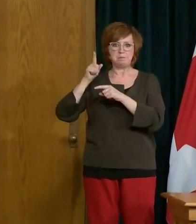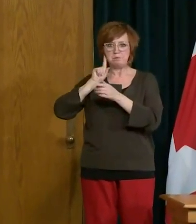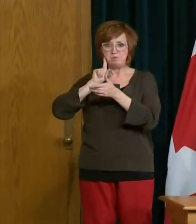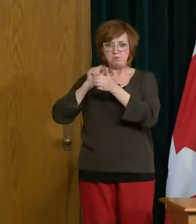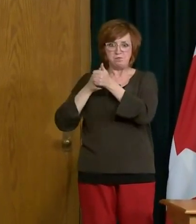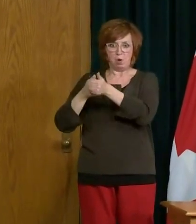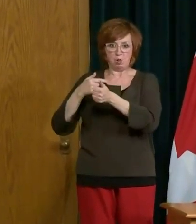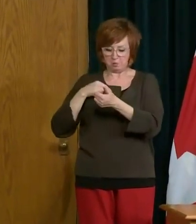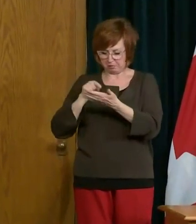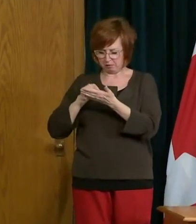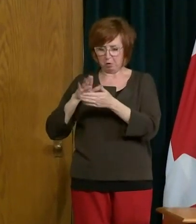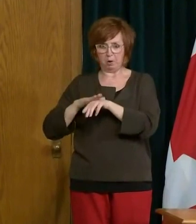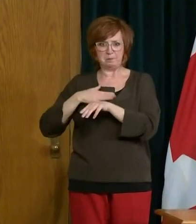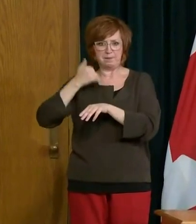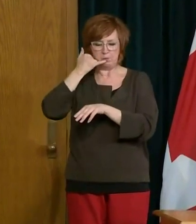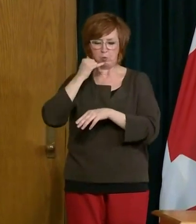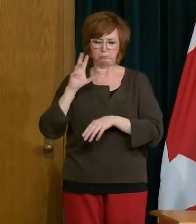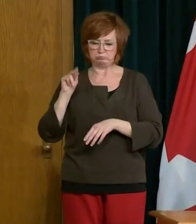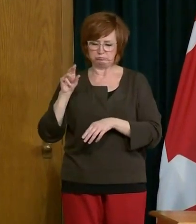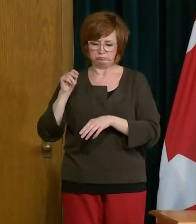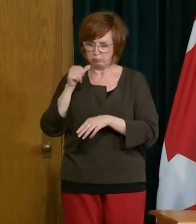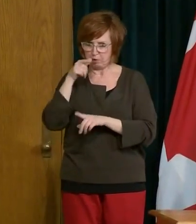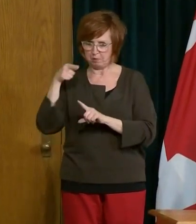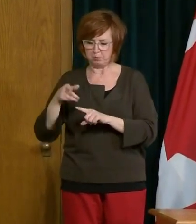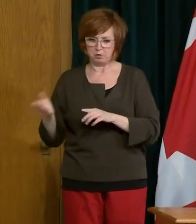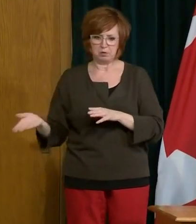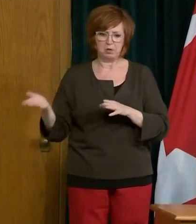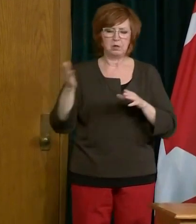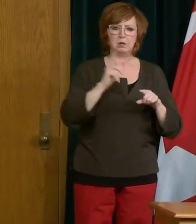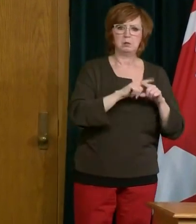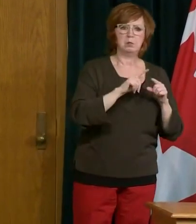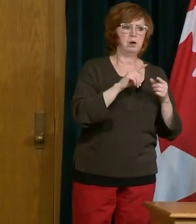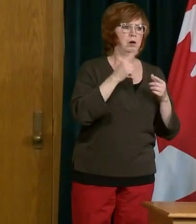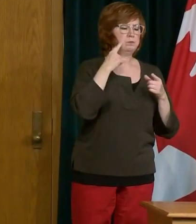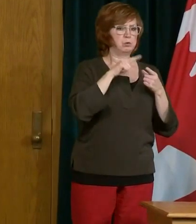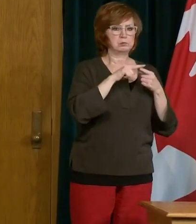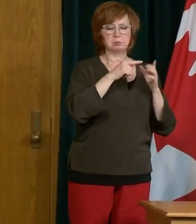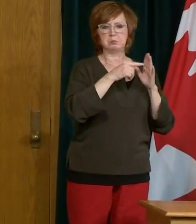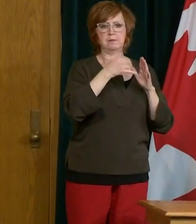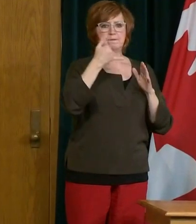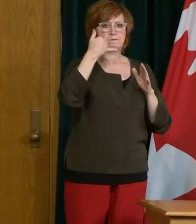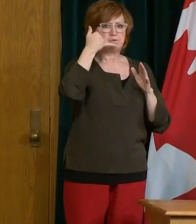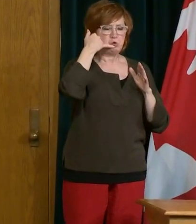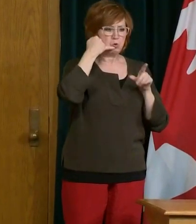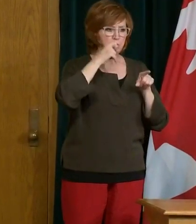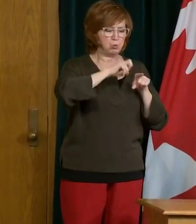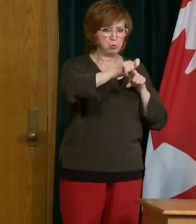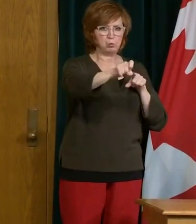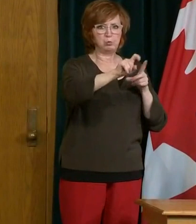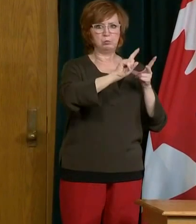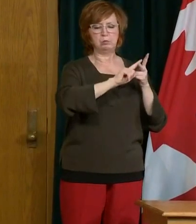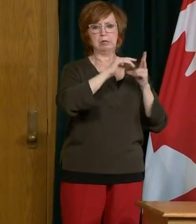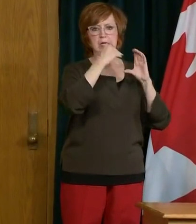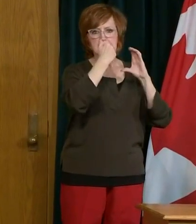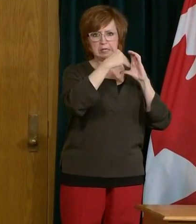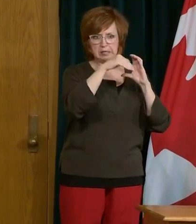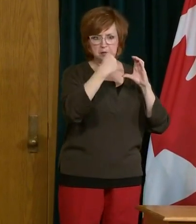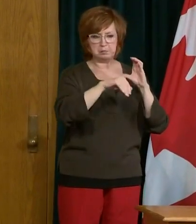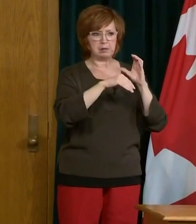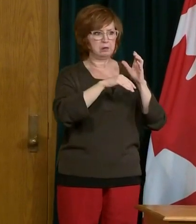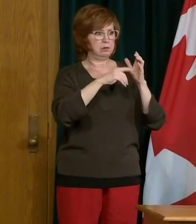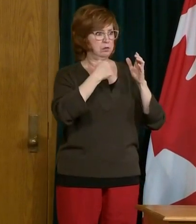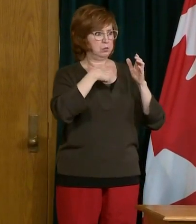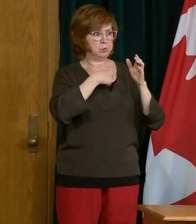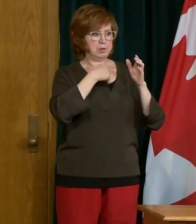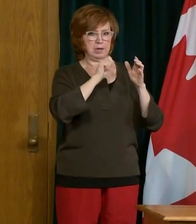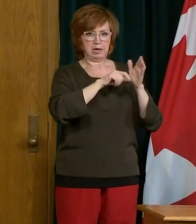contact tracing that we are doing, whether it's through phone calls or through emails or through any other method, we must be